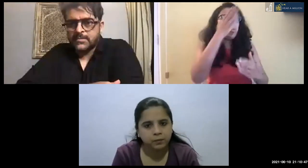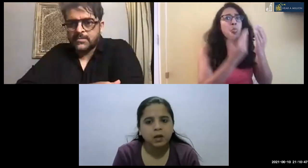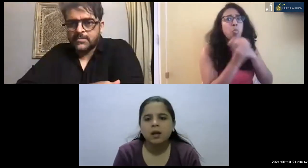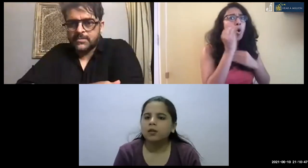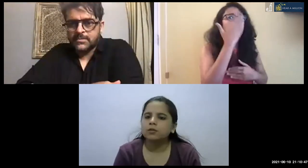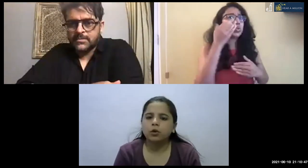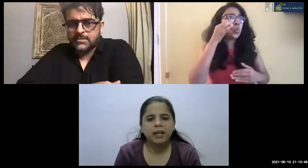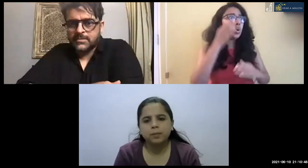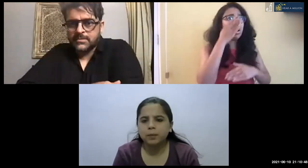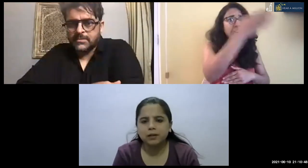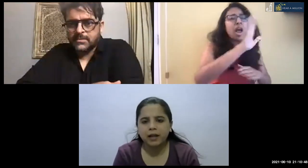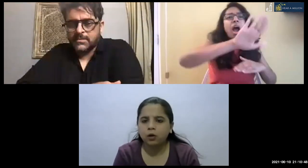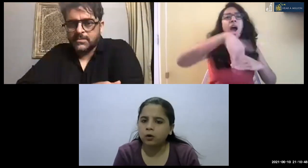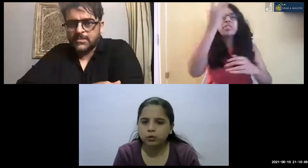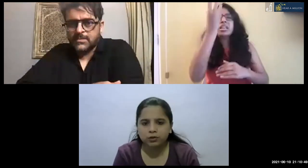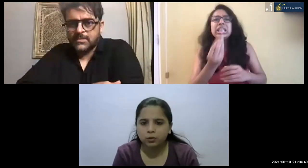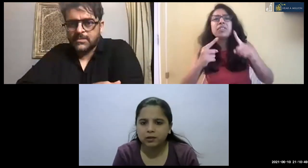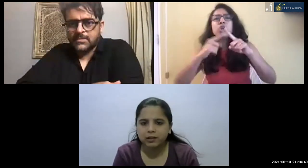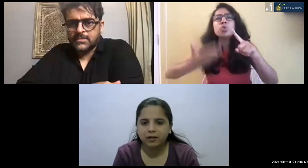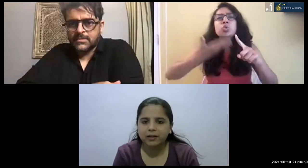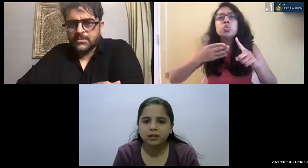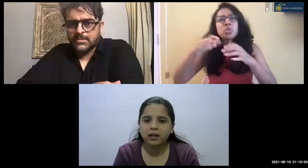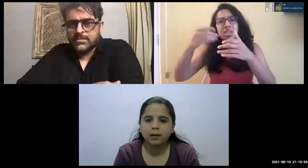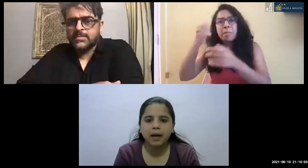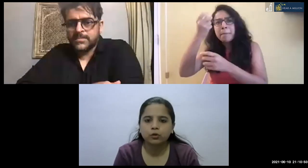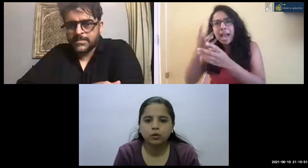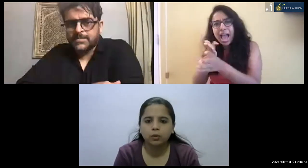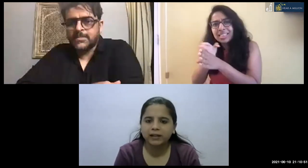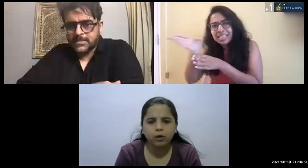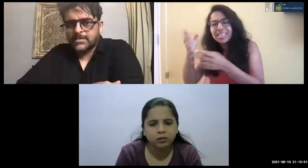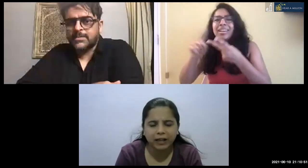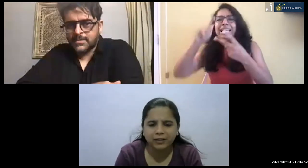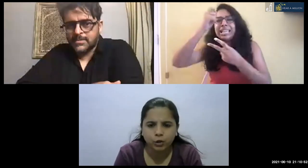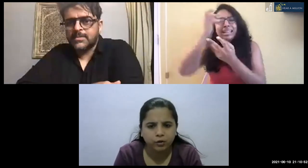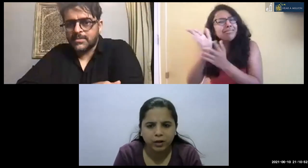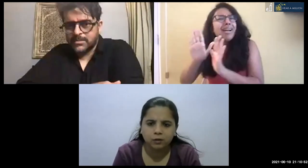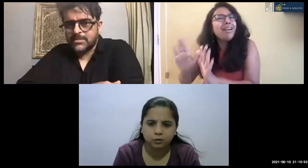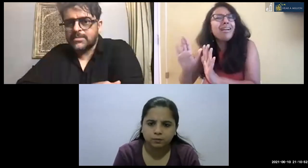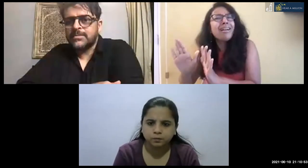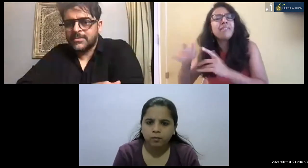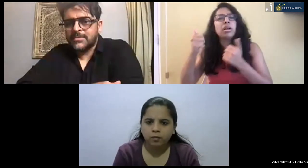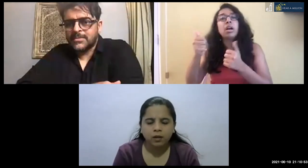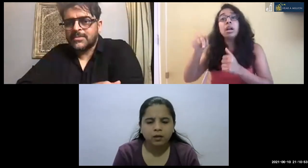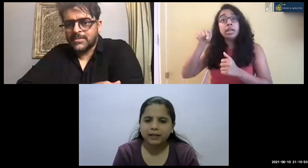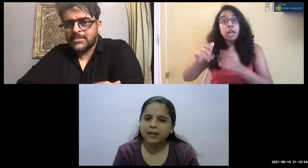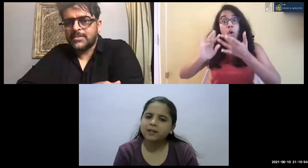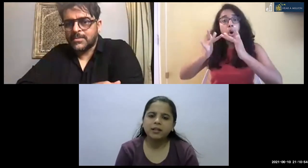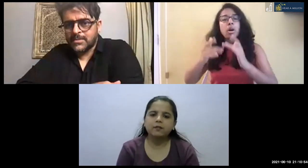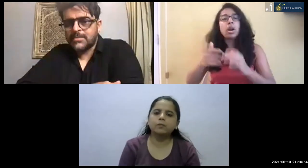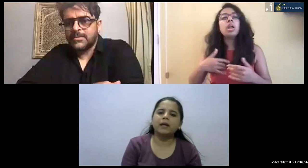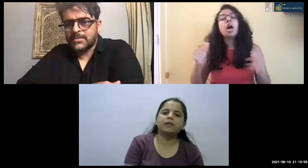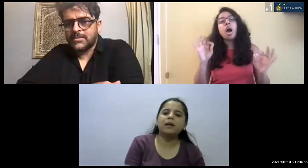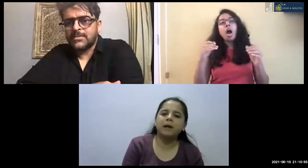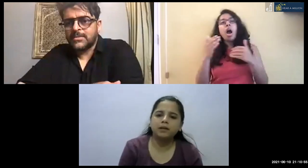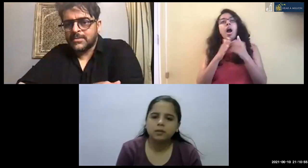it. So hearing people, they go to the schools and they come back to home and they also get the tutoring also, and they are studying